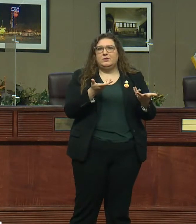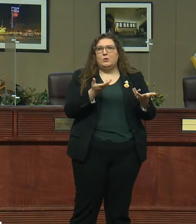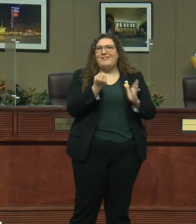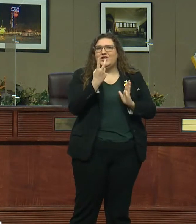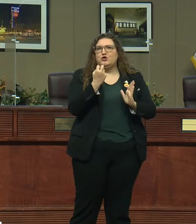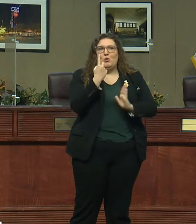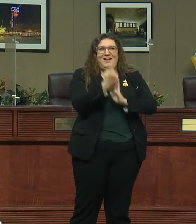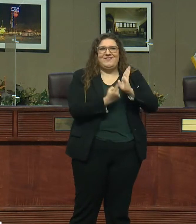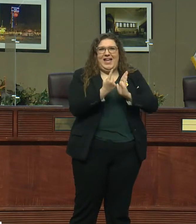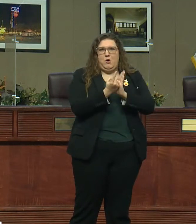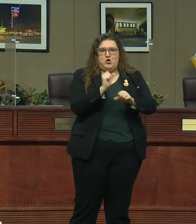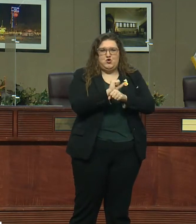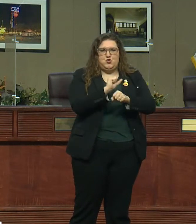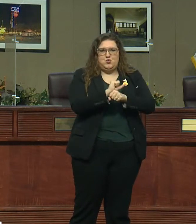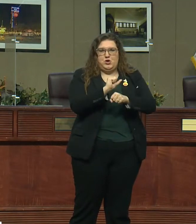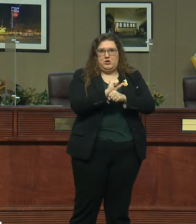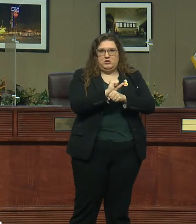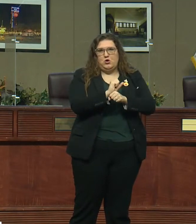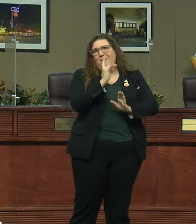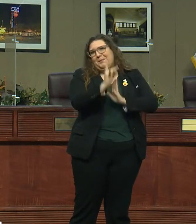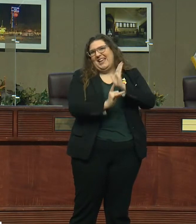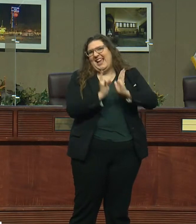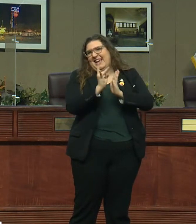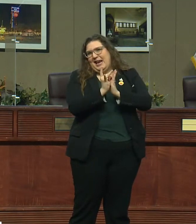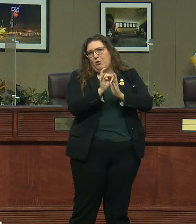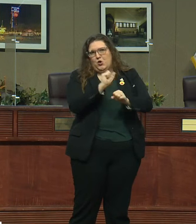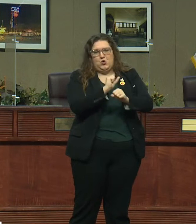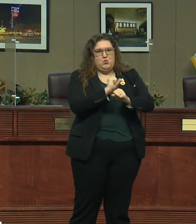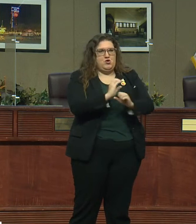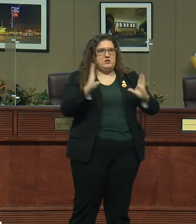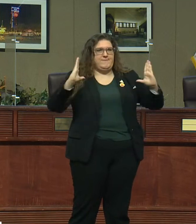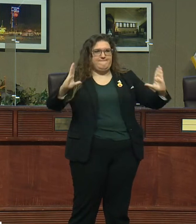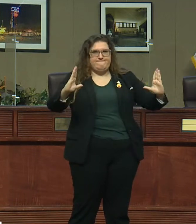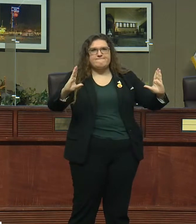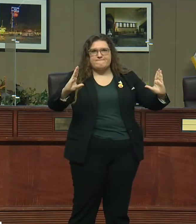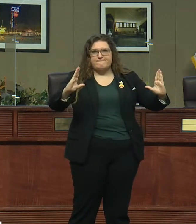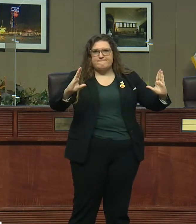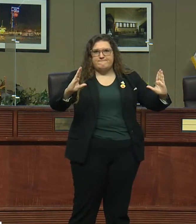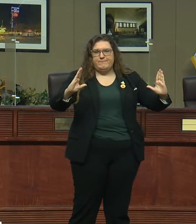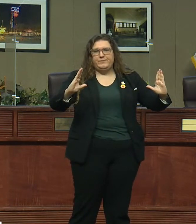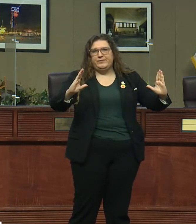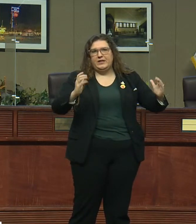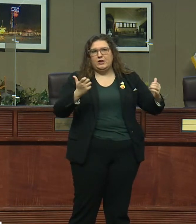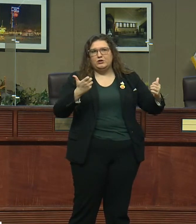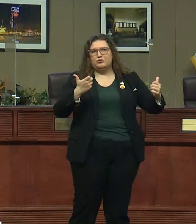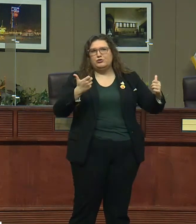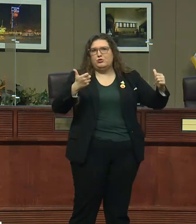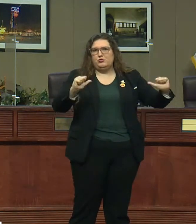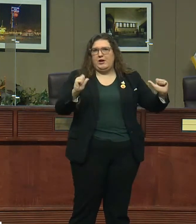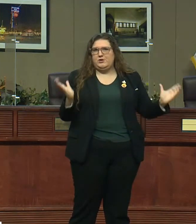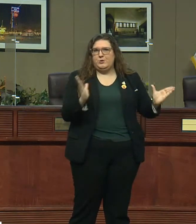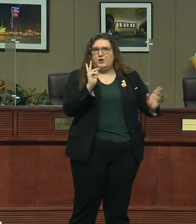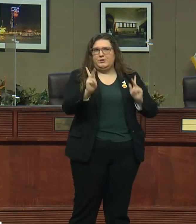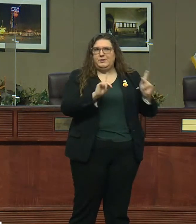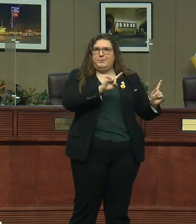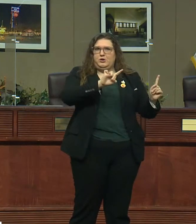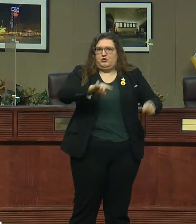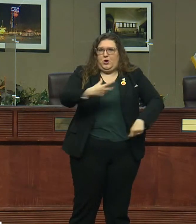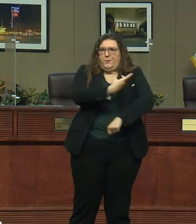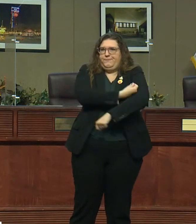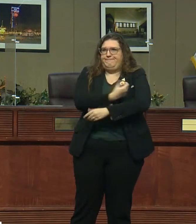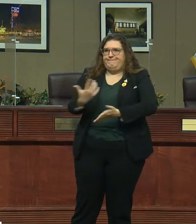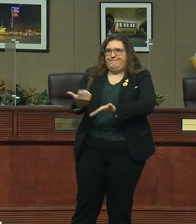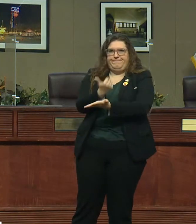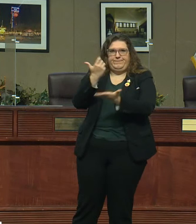shift probably, or 8-hour shift, 3 shift, and to try to increase the number of vaccinated. And we also are planning